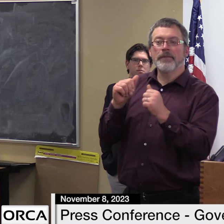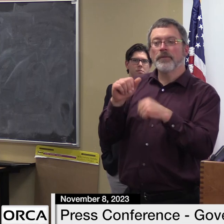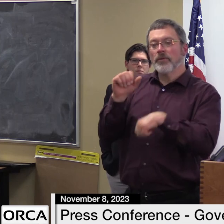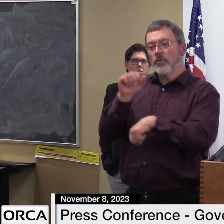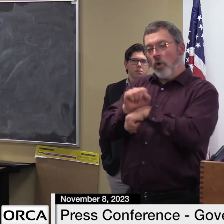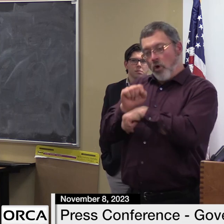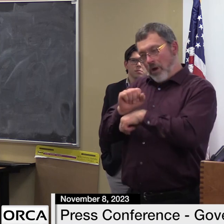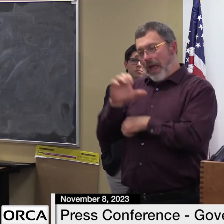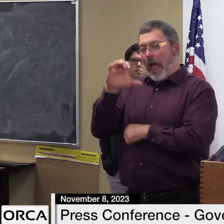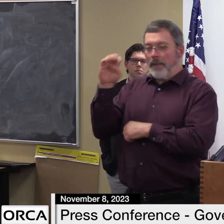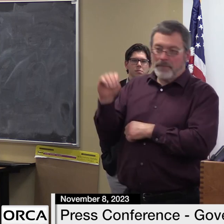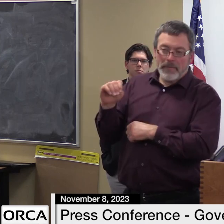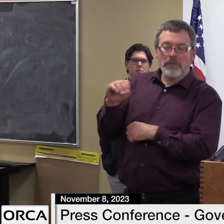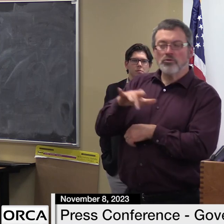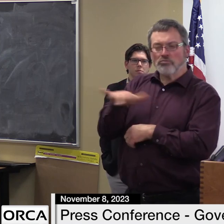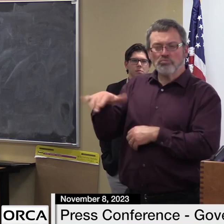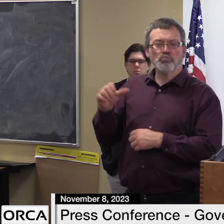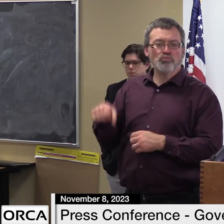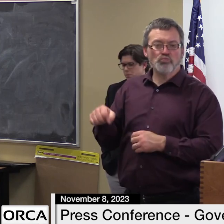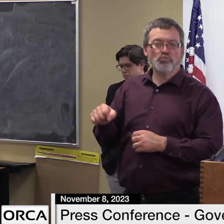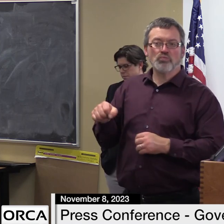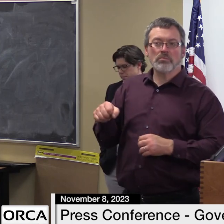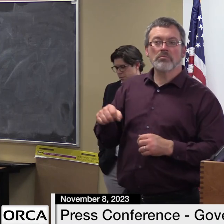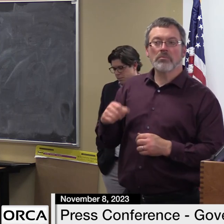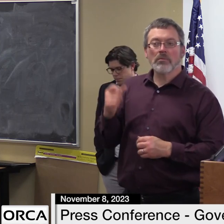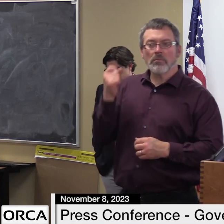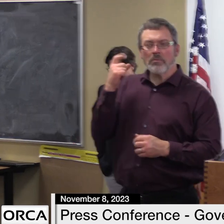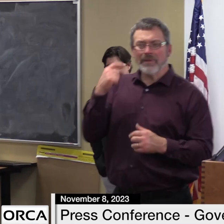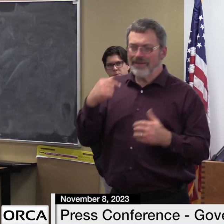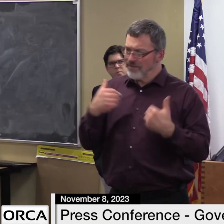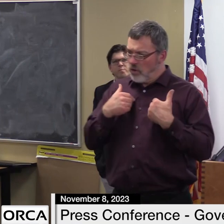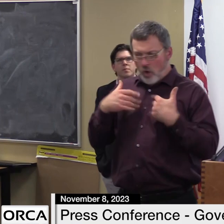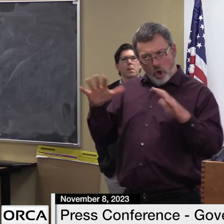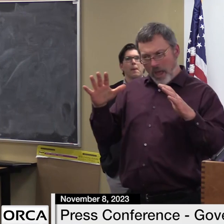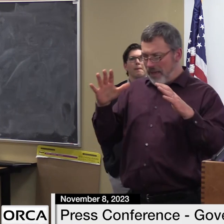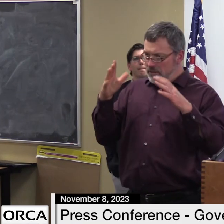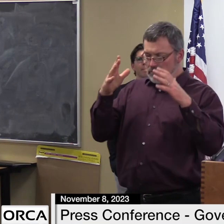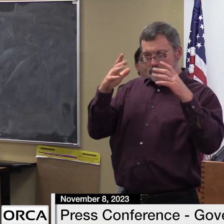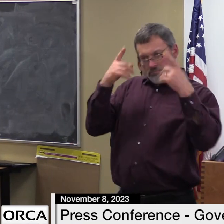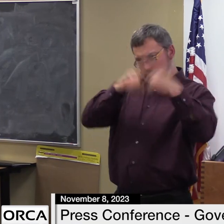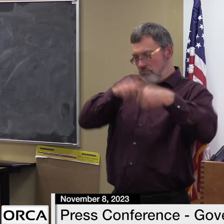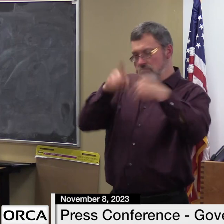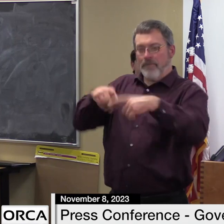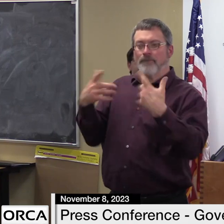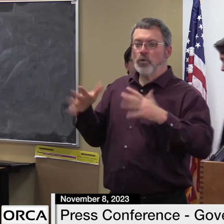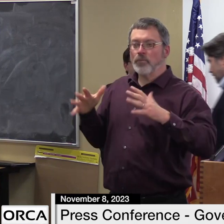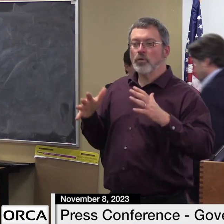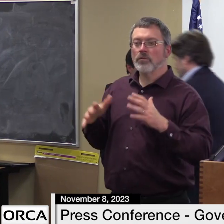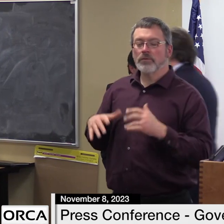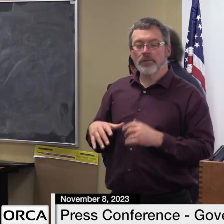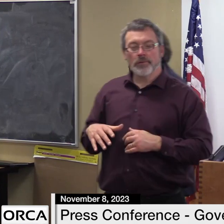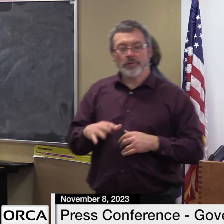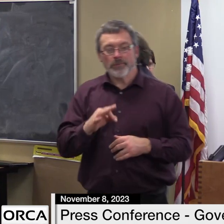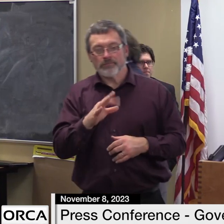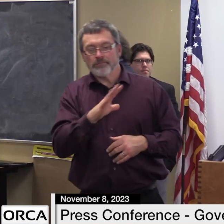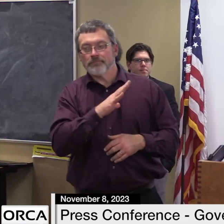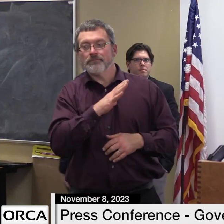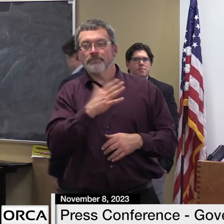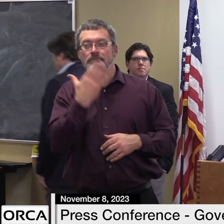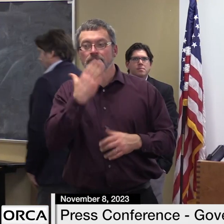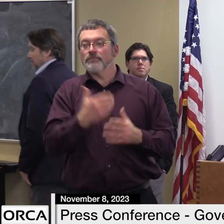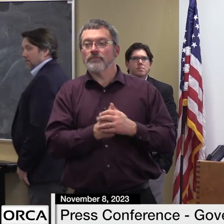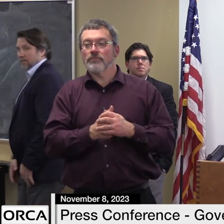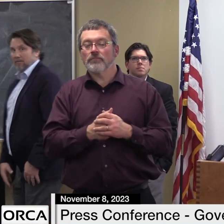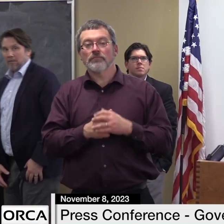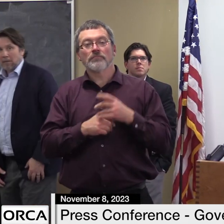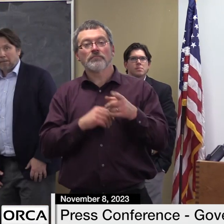caseworkers. So there is some of that in the existing system. Thank you. What do you expect, I guess the last question